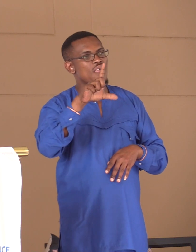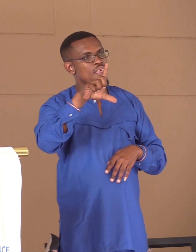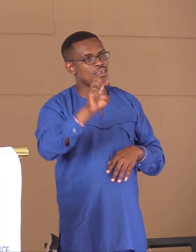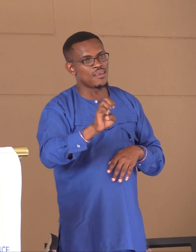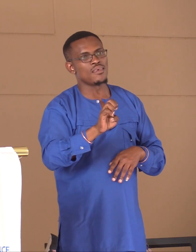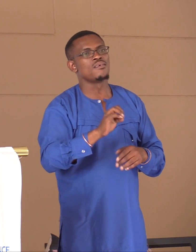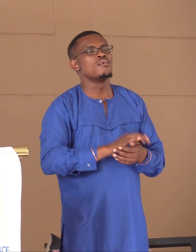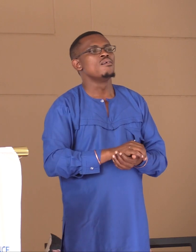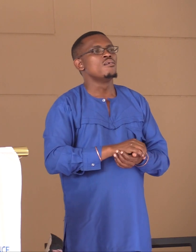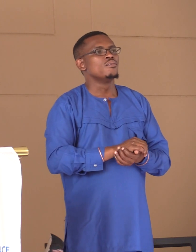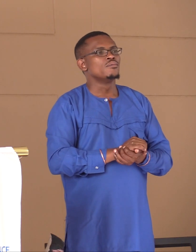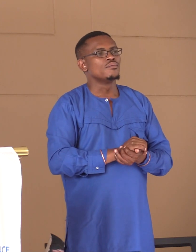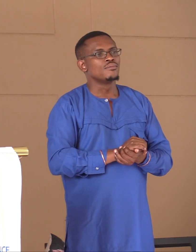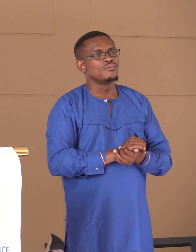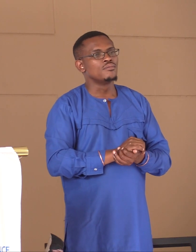Malanensian,